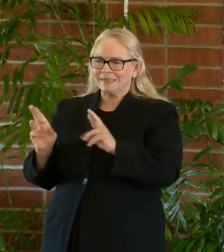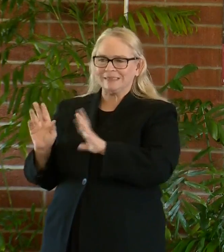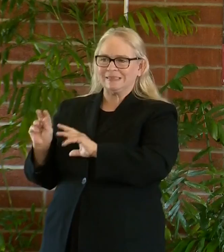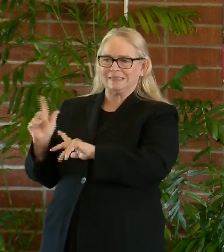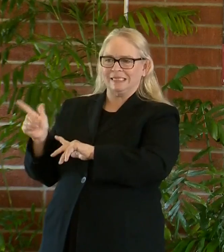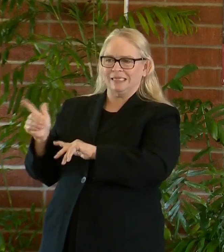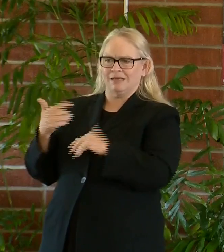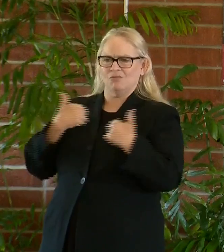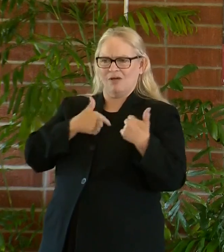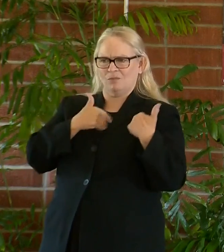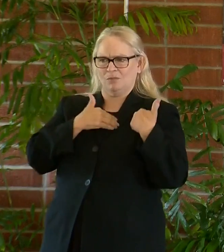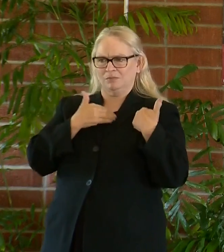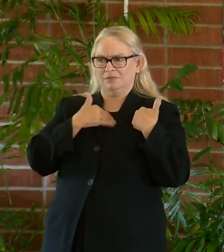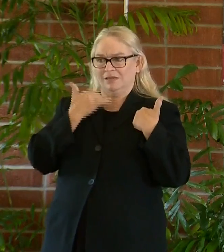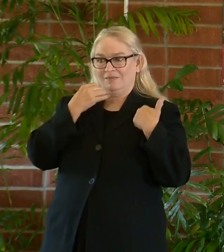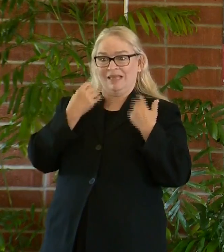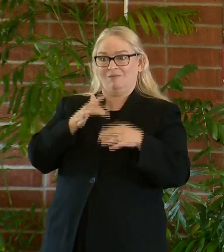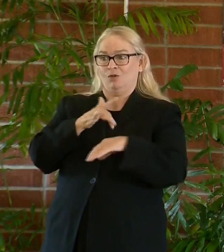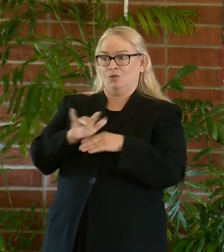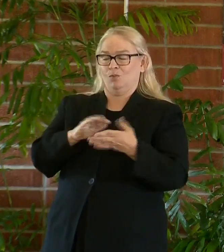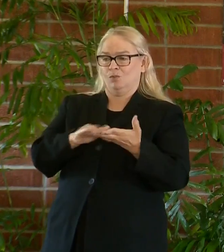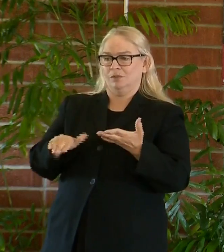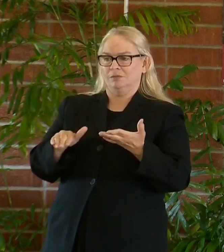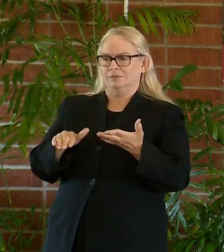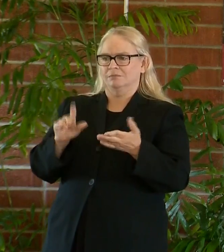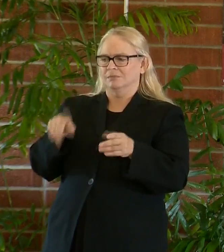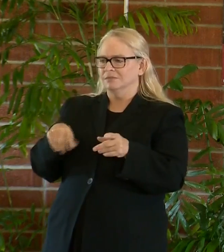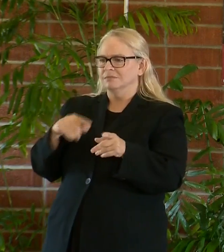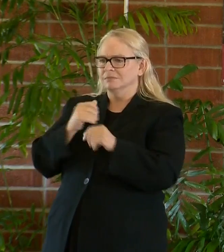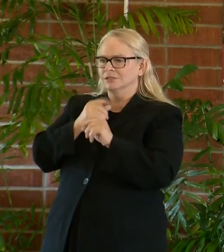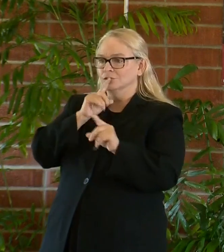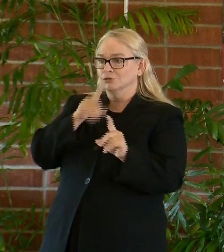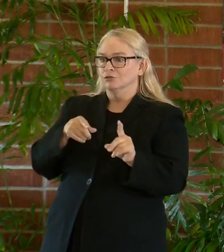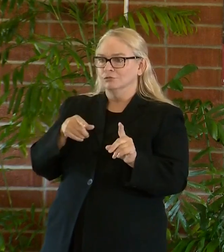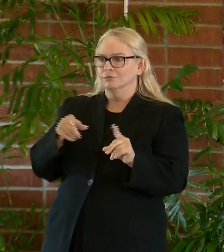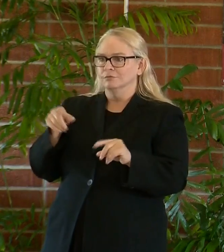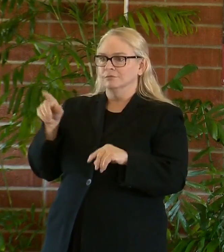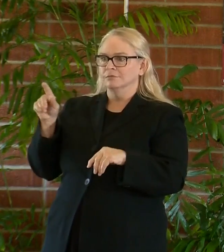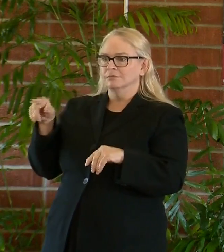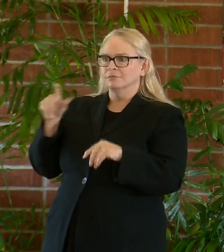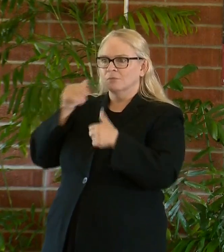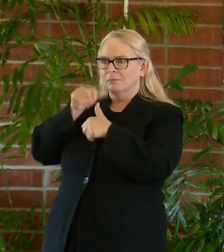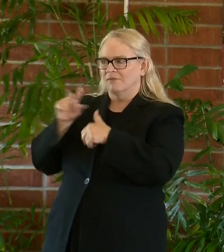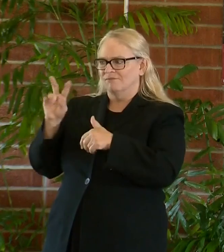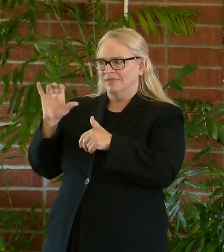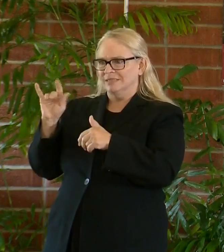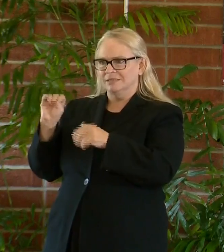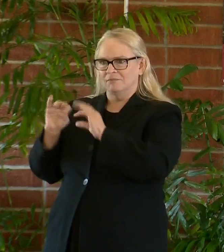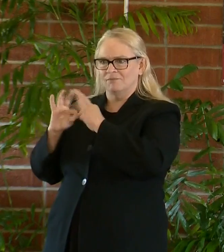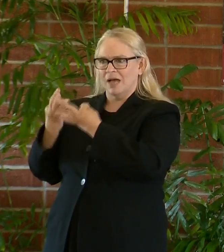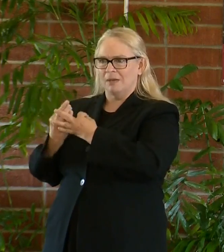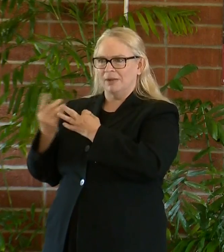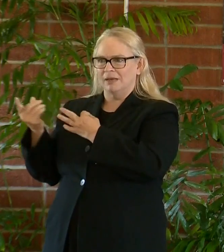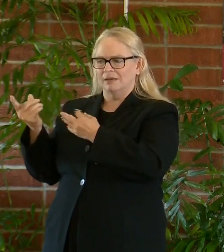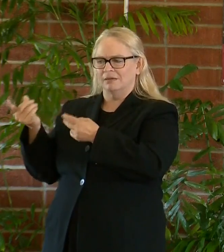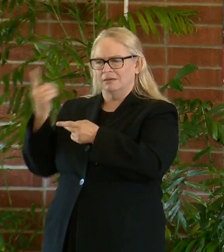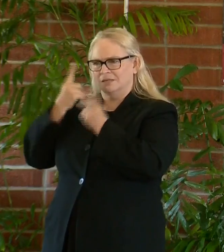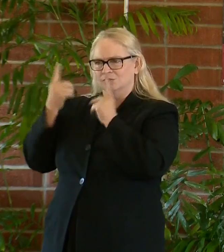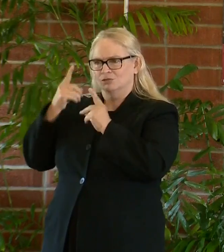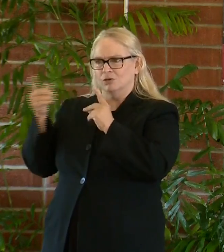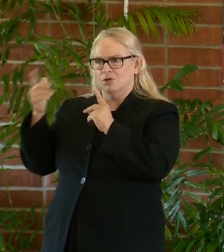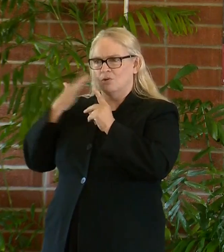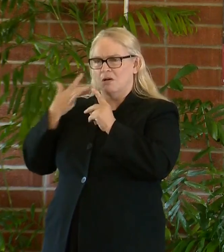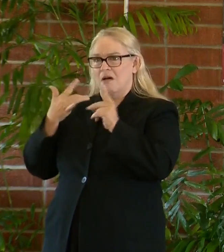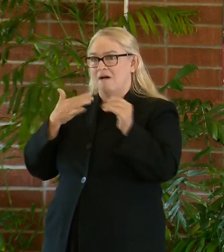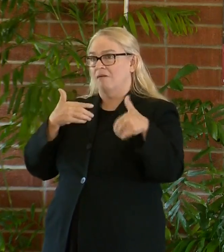individuals as well as the community, victims, families, and the like, to do so in a thoughtful way. The worst thing we can do